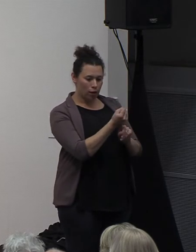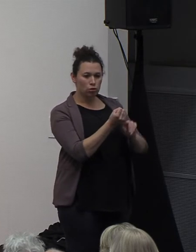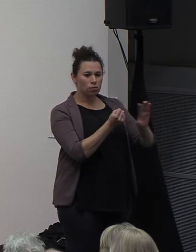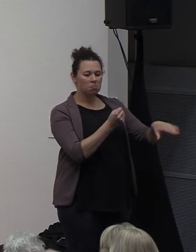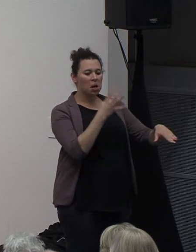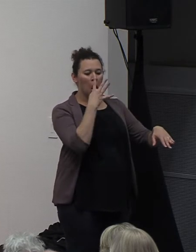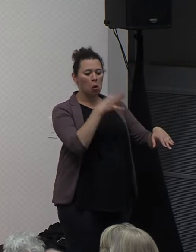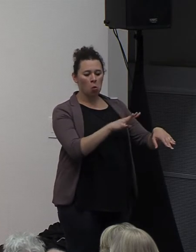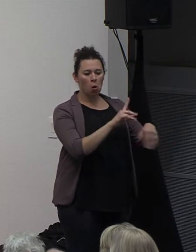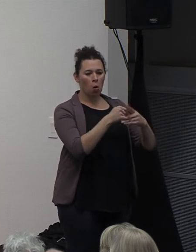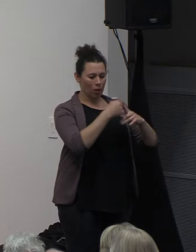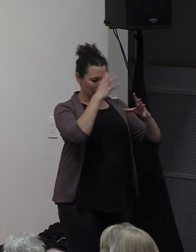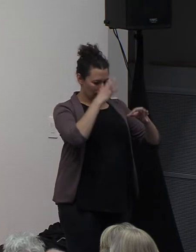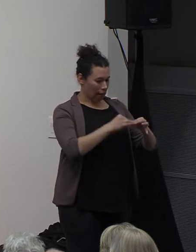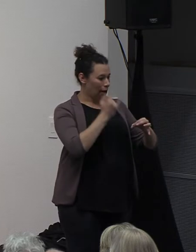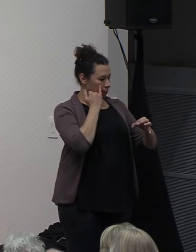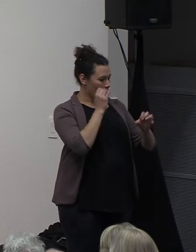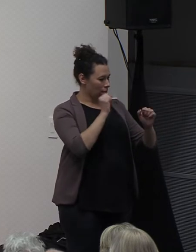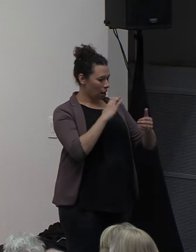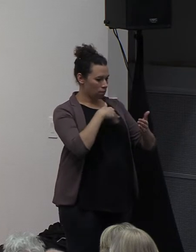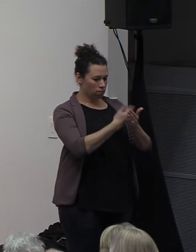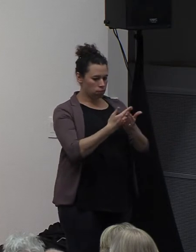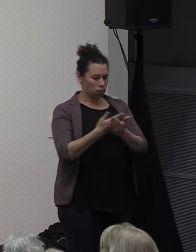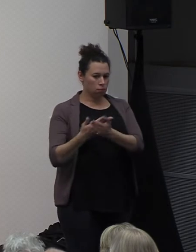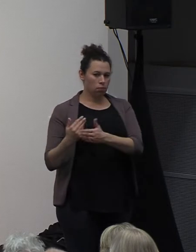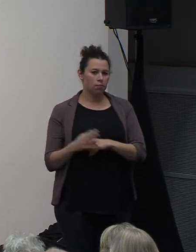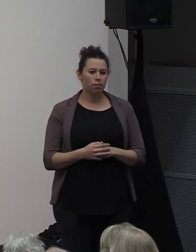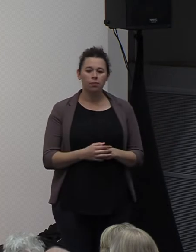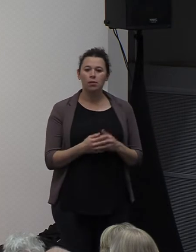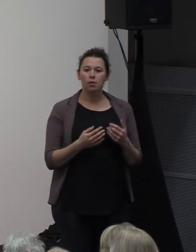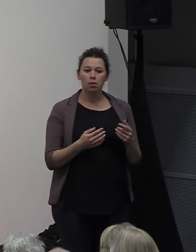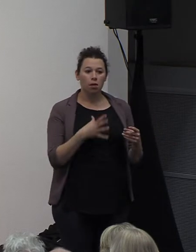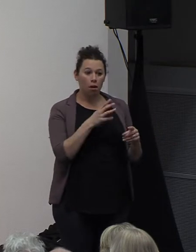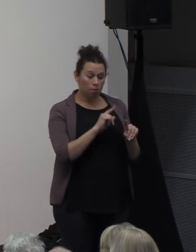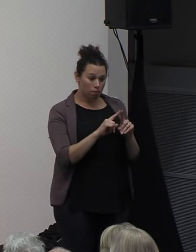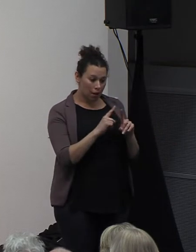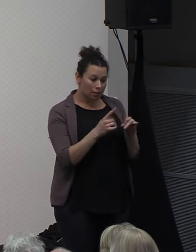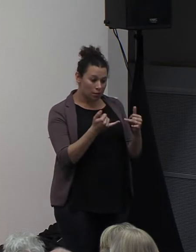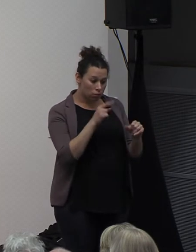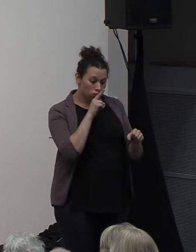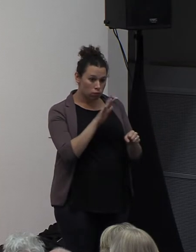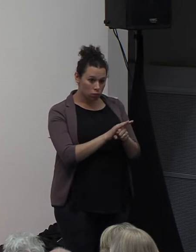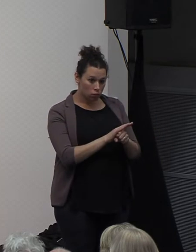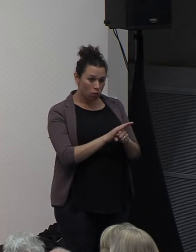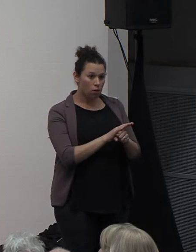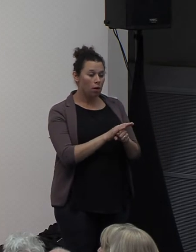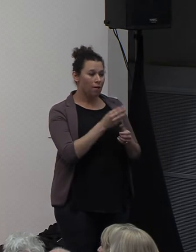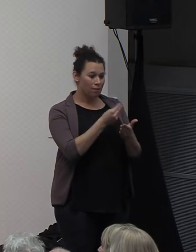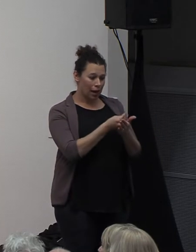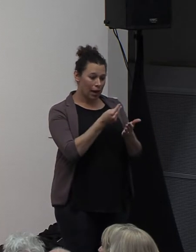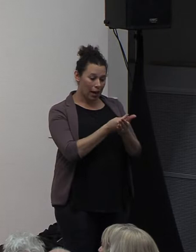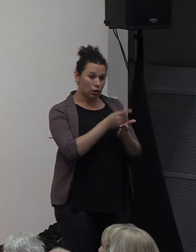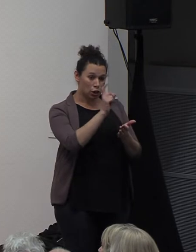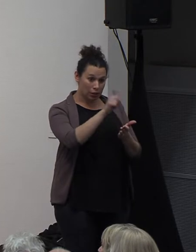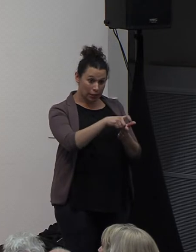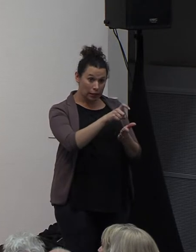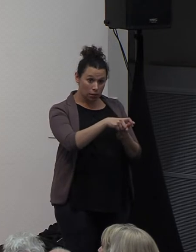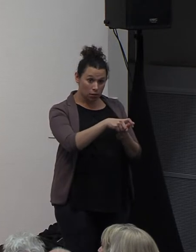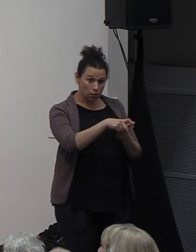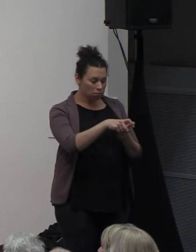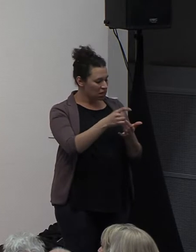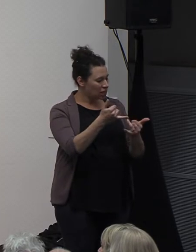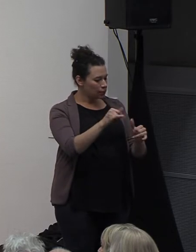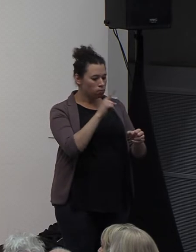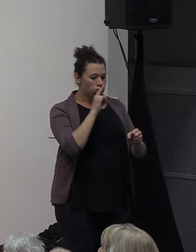admissions decisions while still meeting 100% of demonstrated financial need for admitted